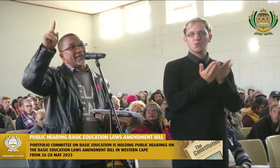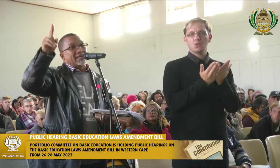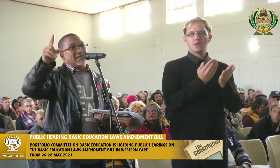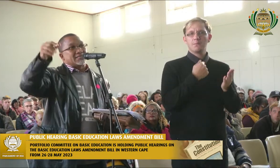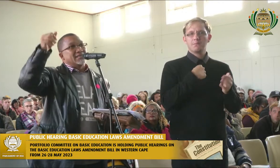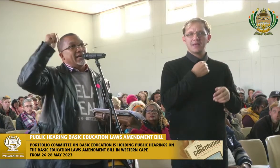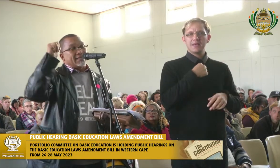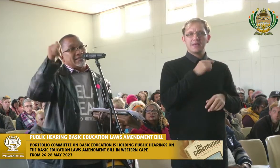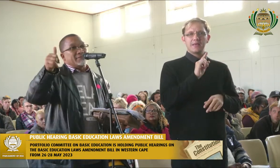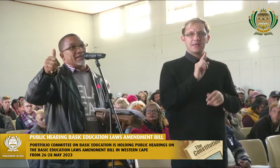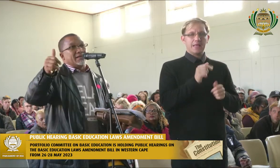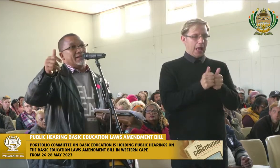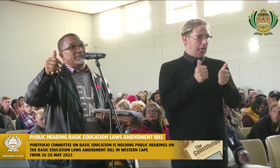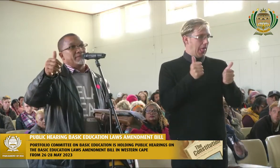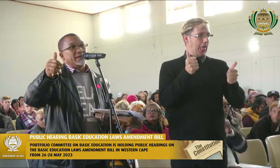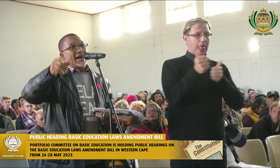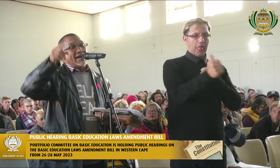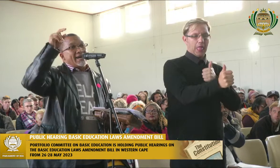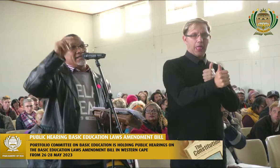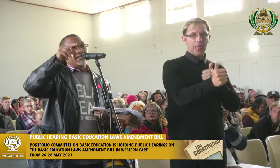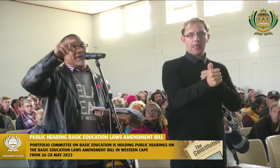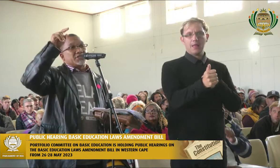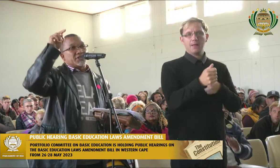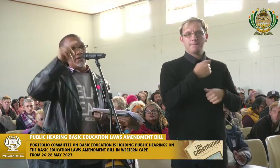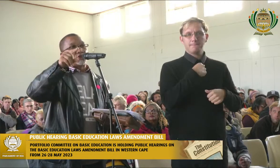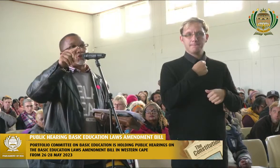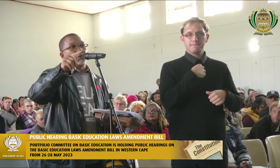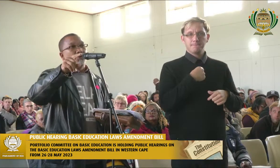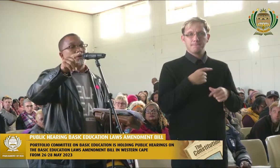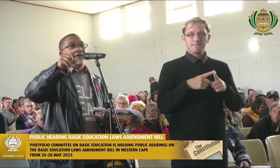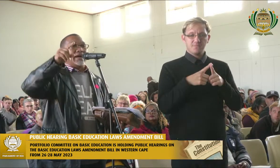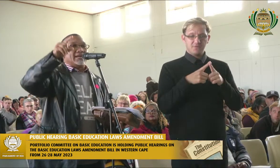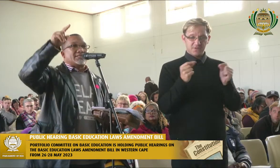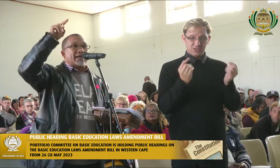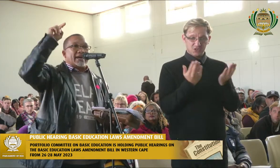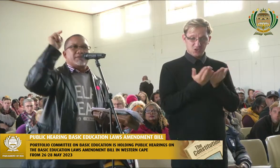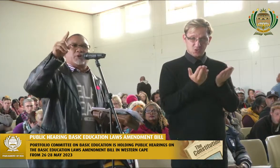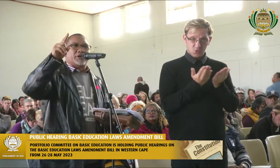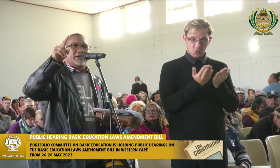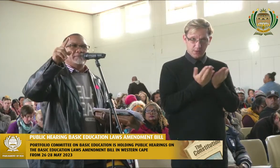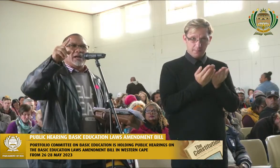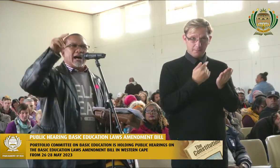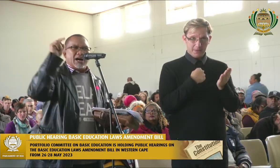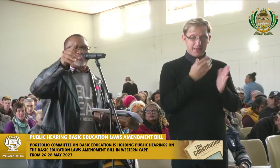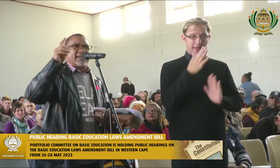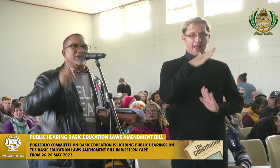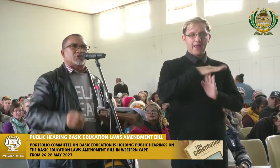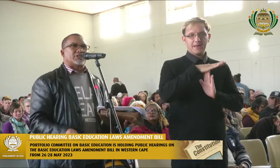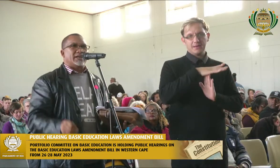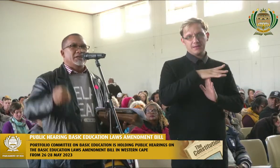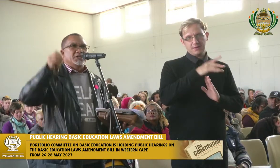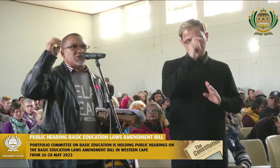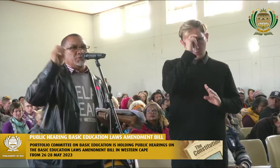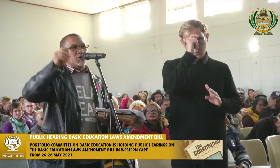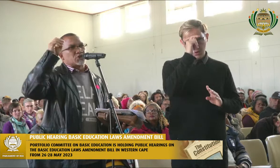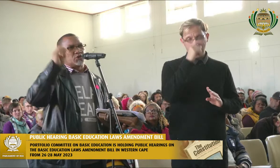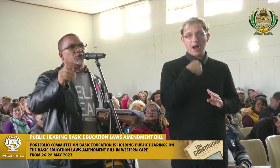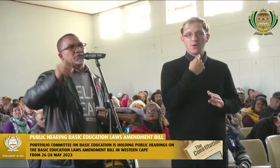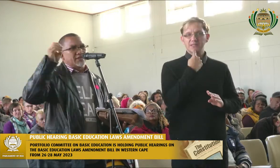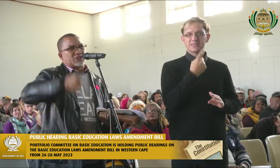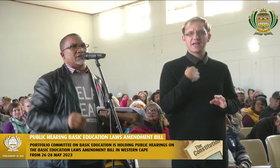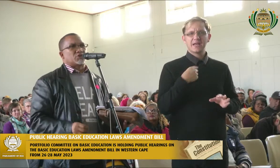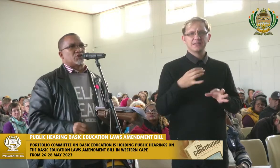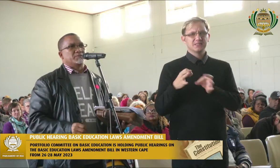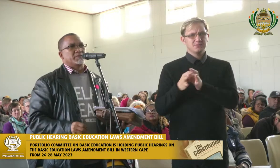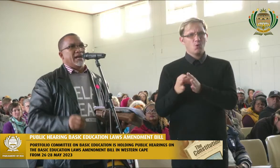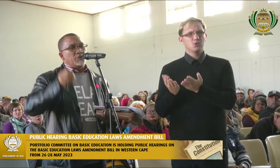first in my class academically. I ended my senior school as the head boy. How can you say small